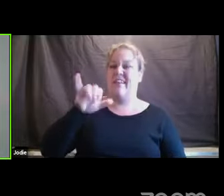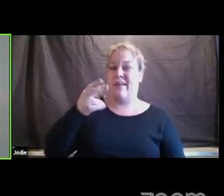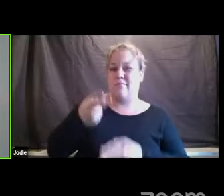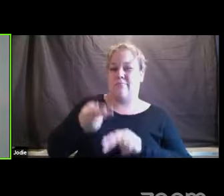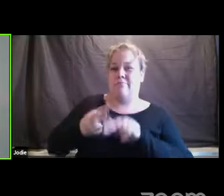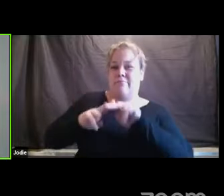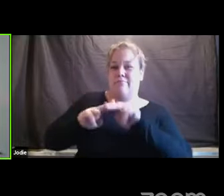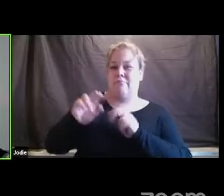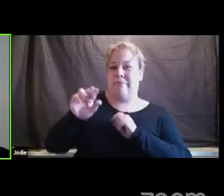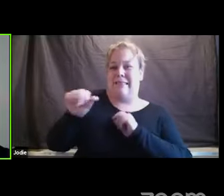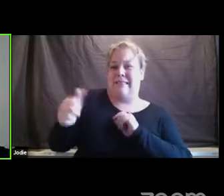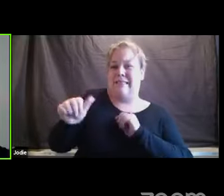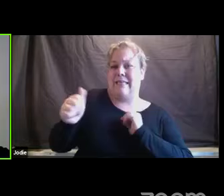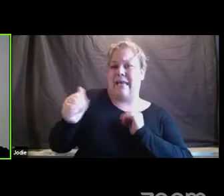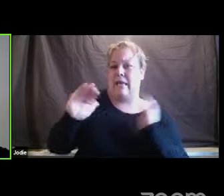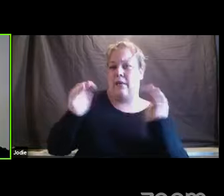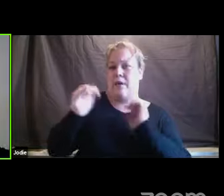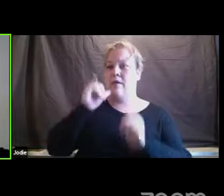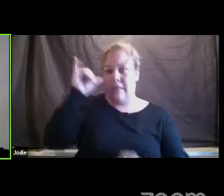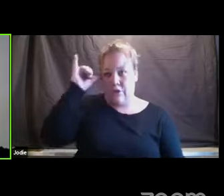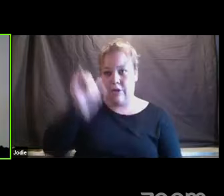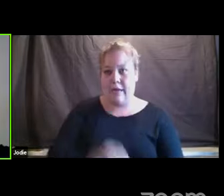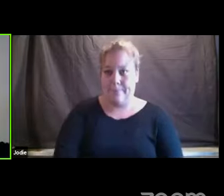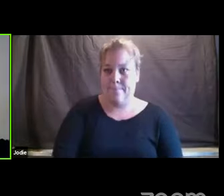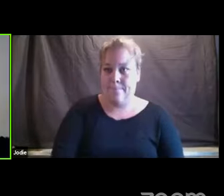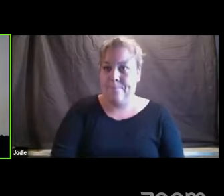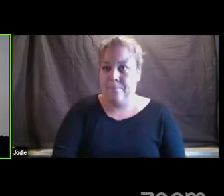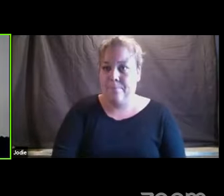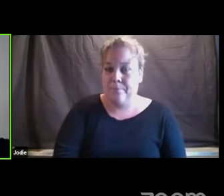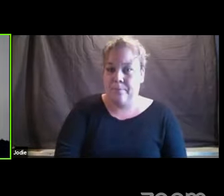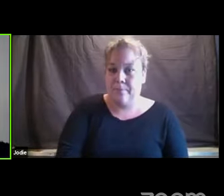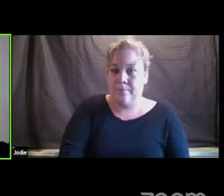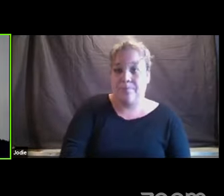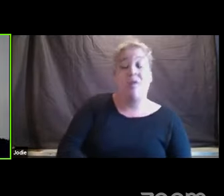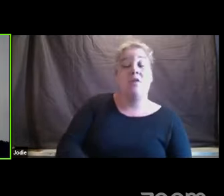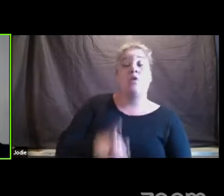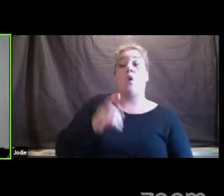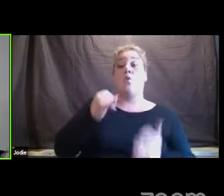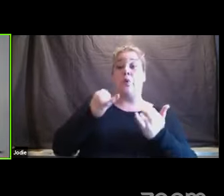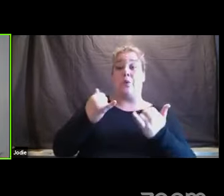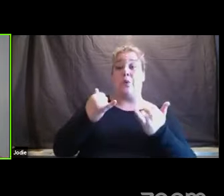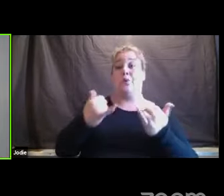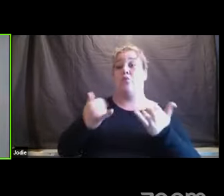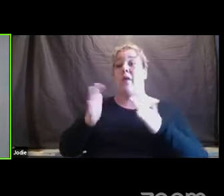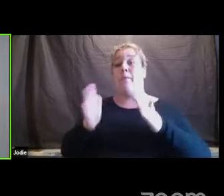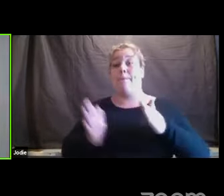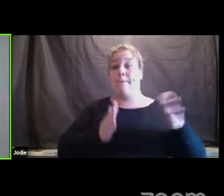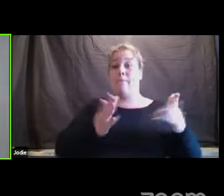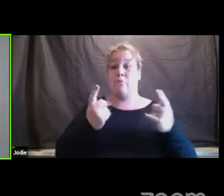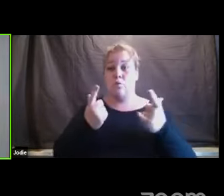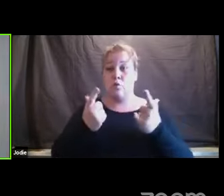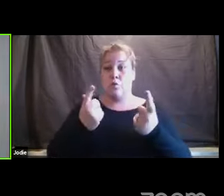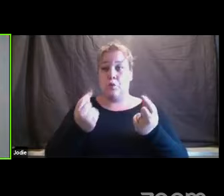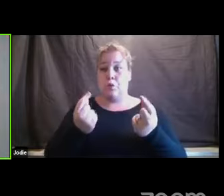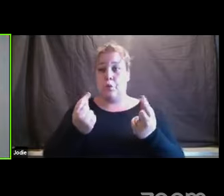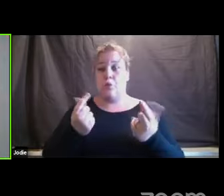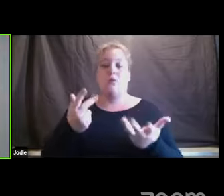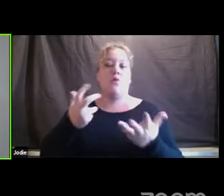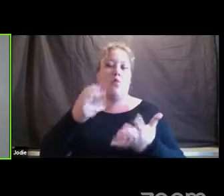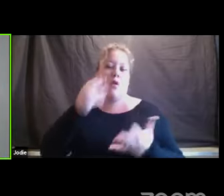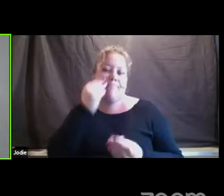yesterday. So part of the media briefing today is to give you a little bit more